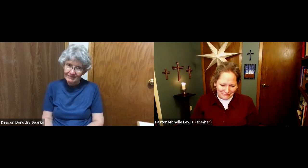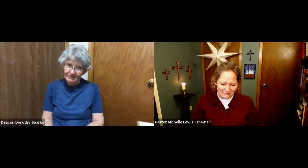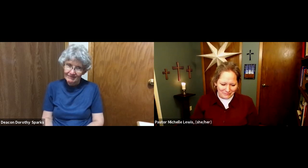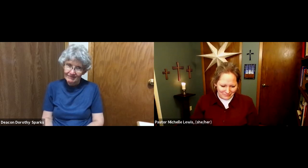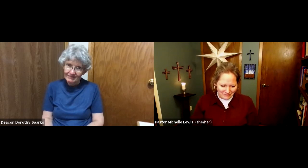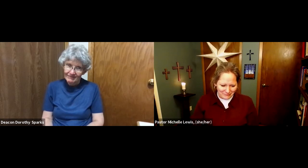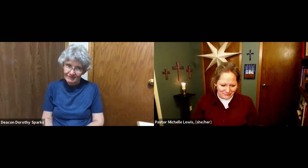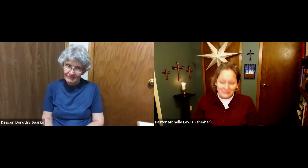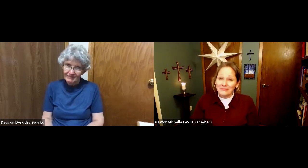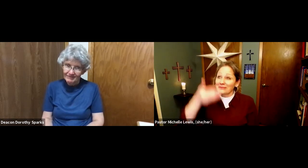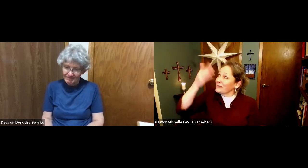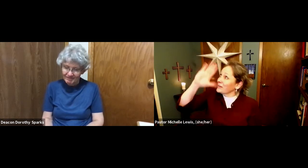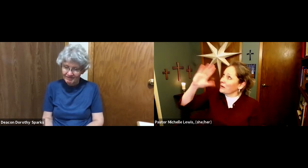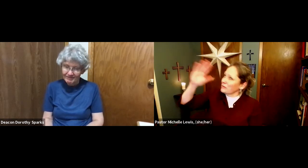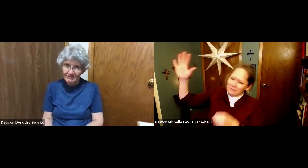and shines brightly